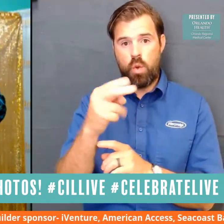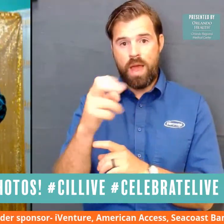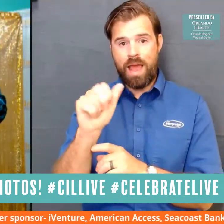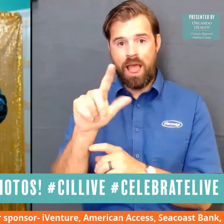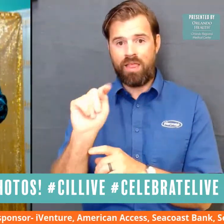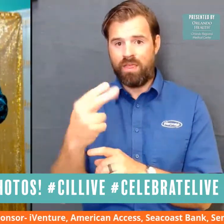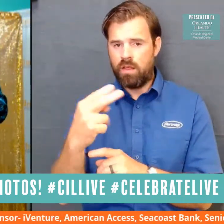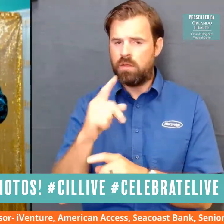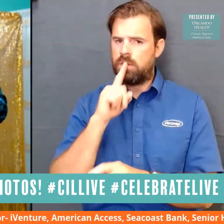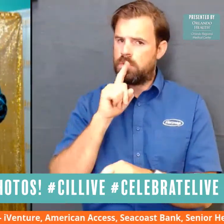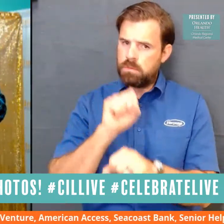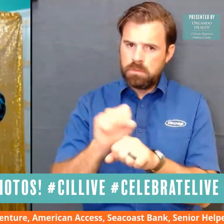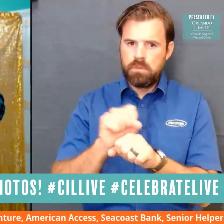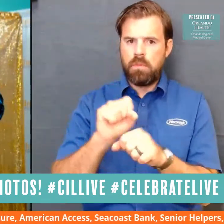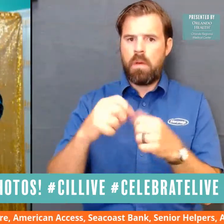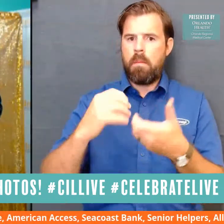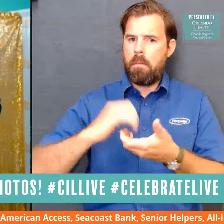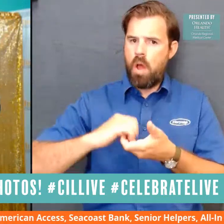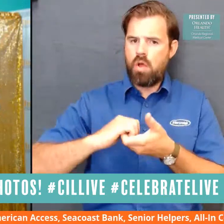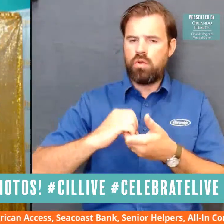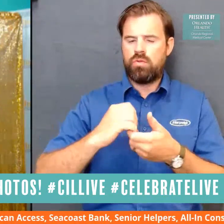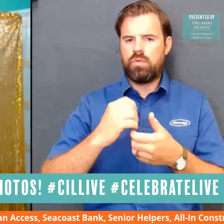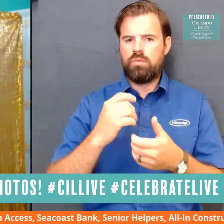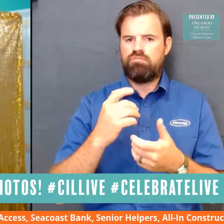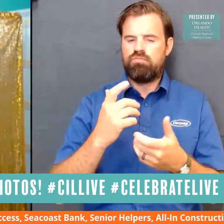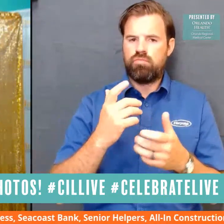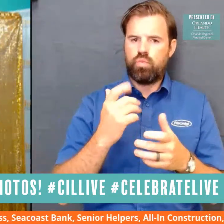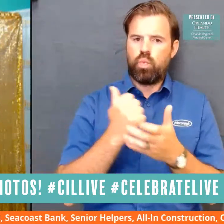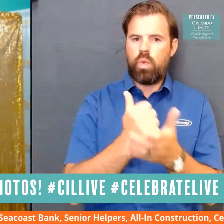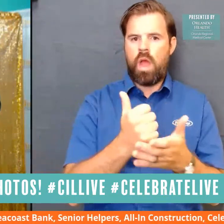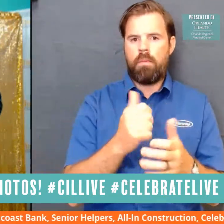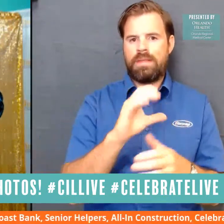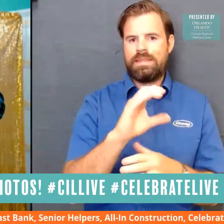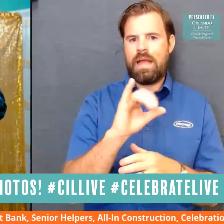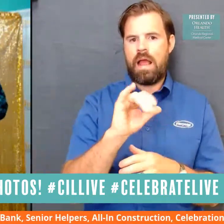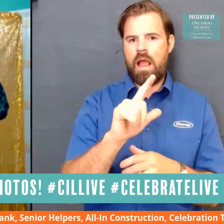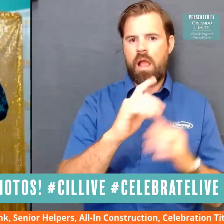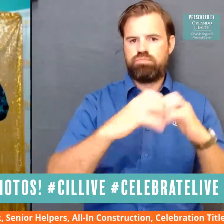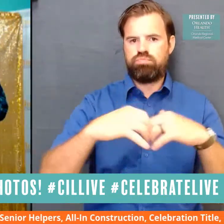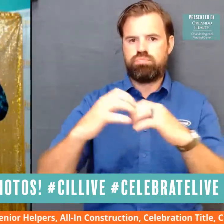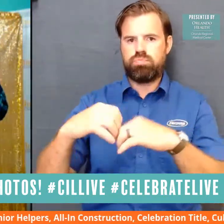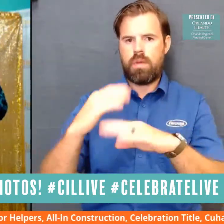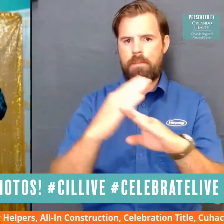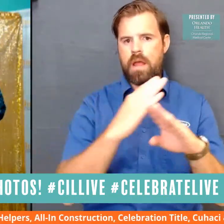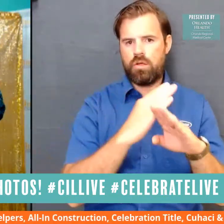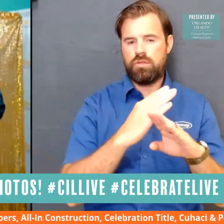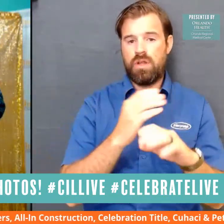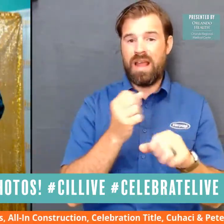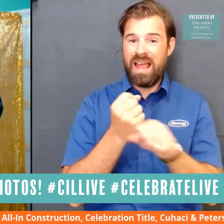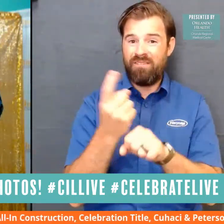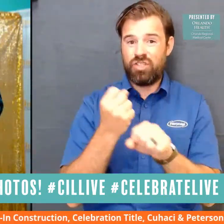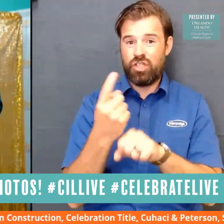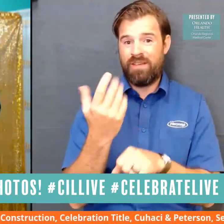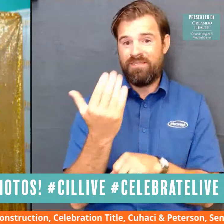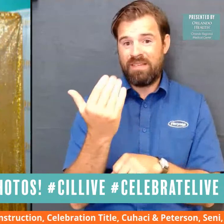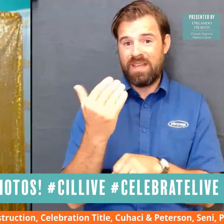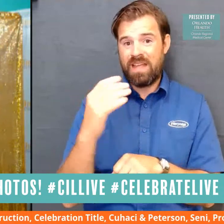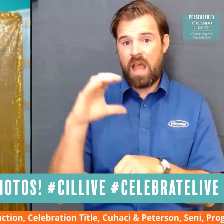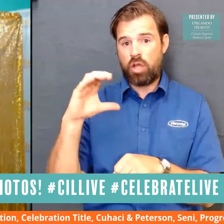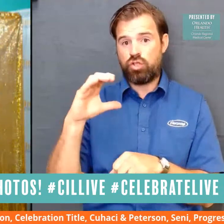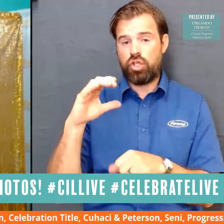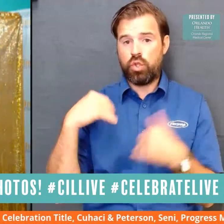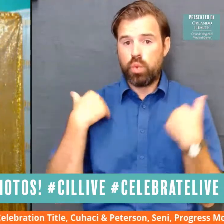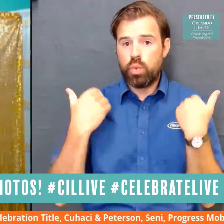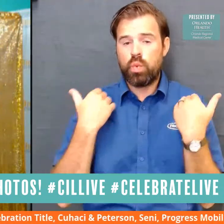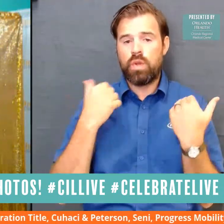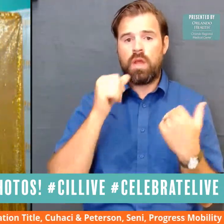CIL is doing to break down barriers. Annually, CIL helps over 1,500 youth, adults, and